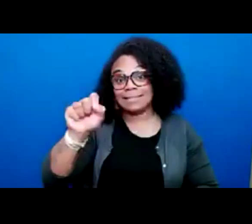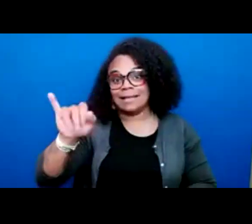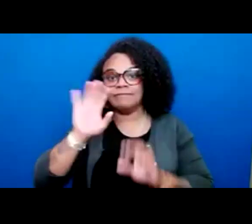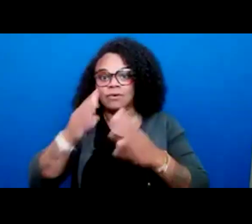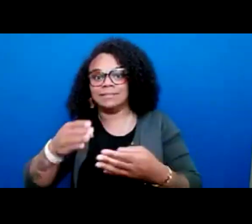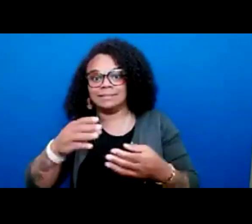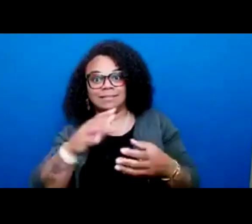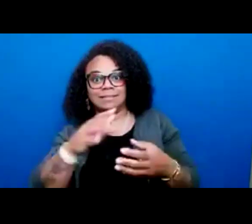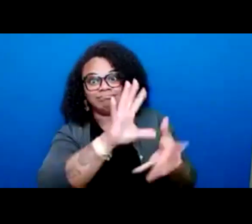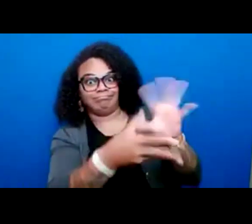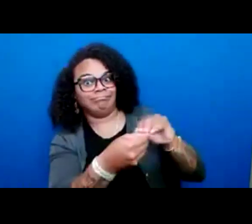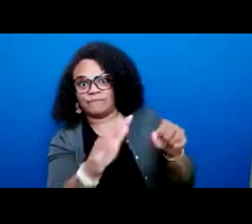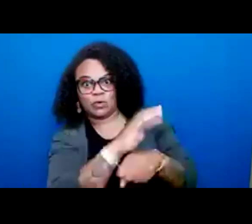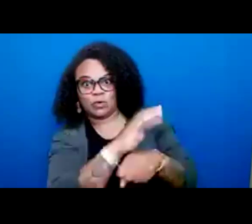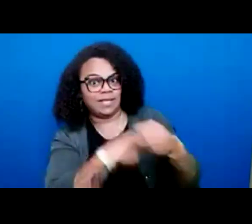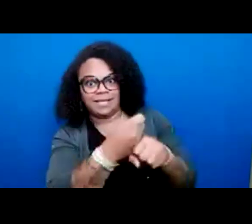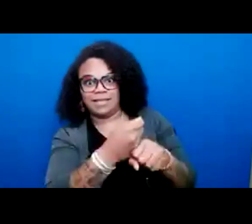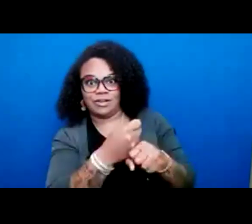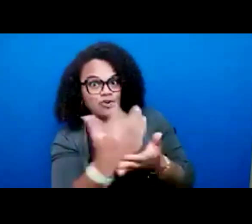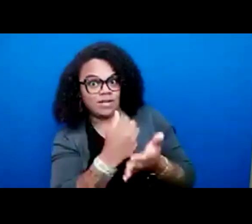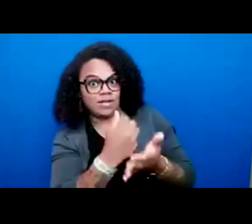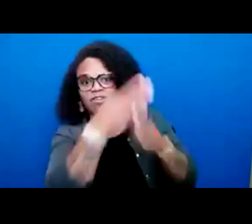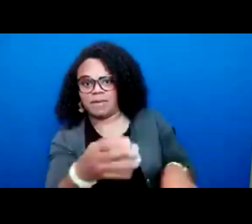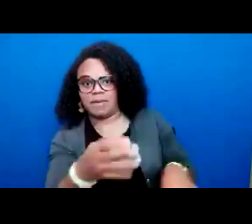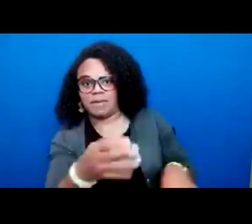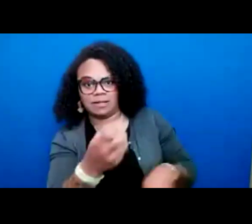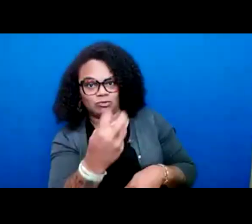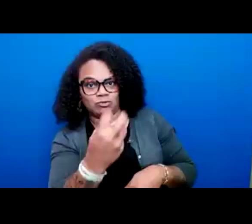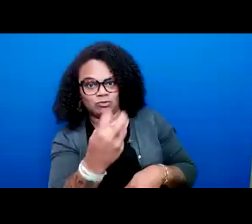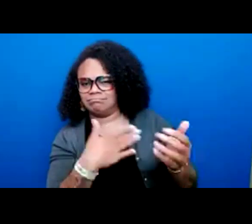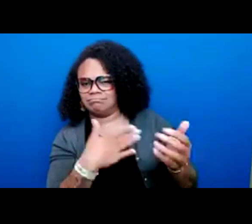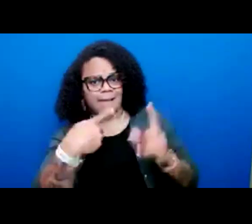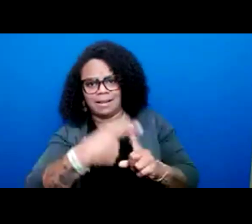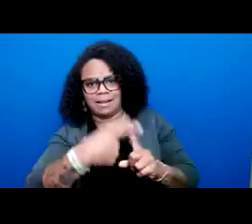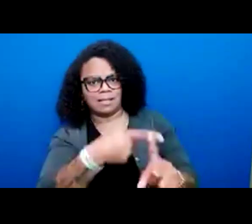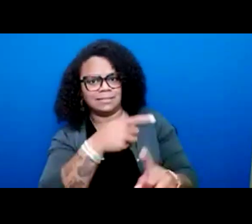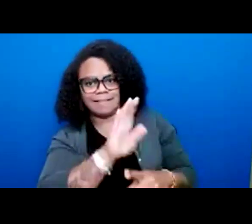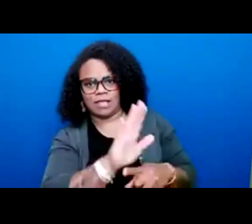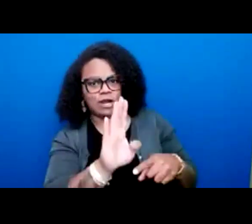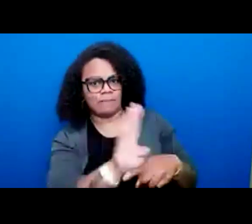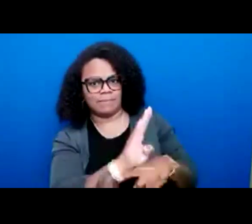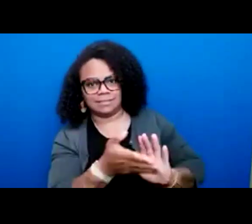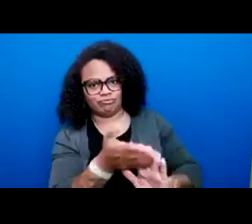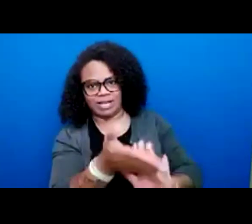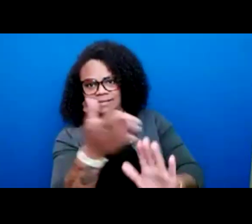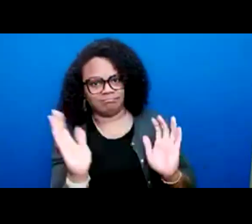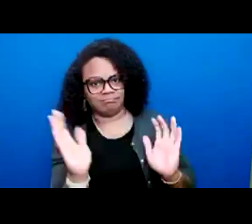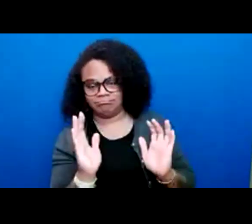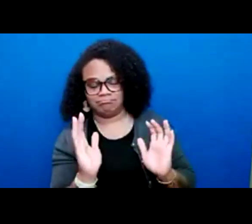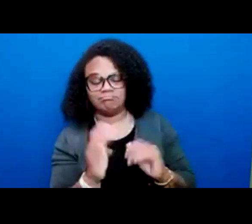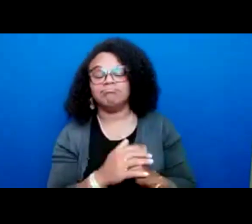12, regardless of the number of months the person was in business that year.